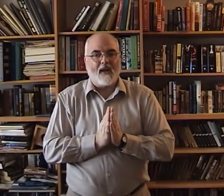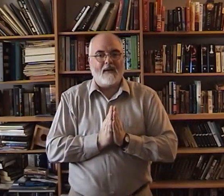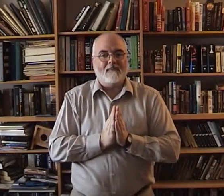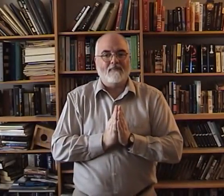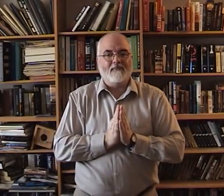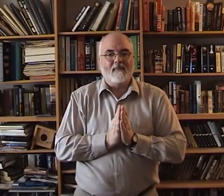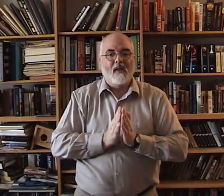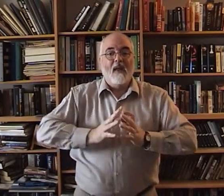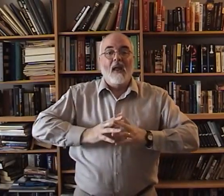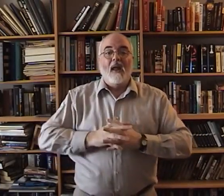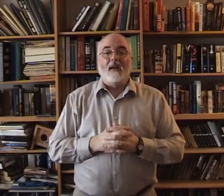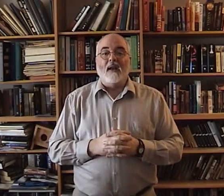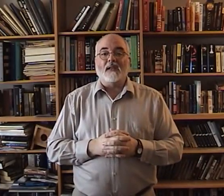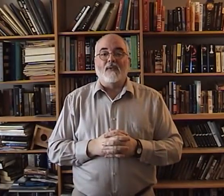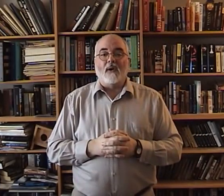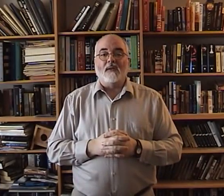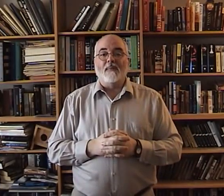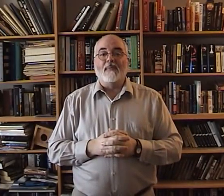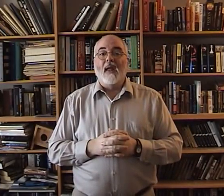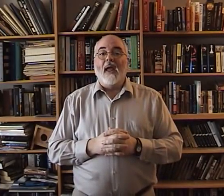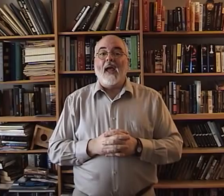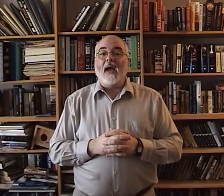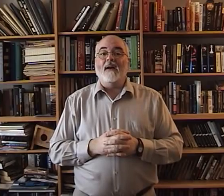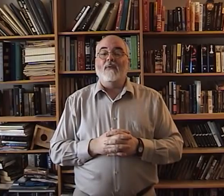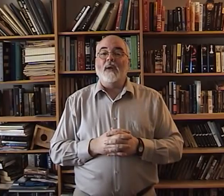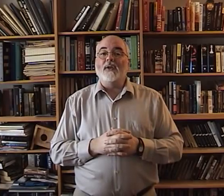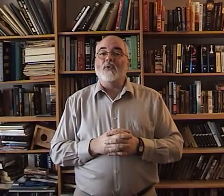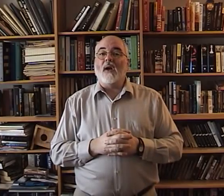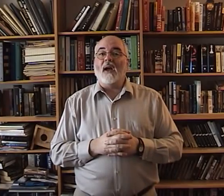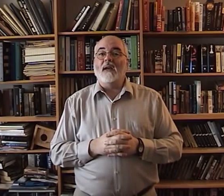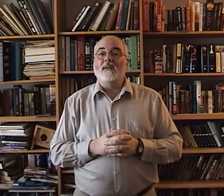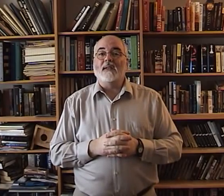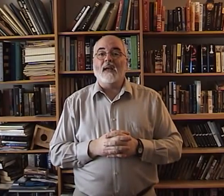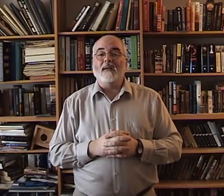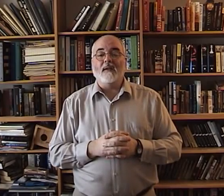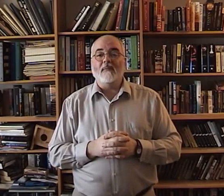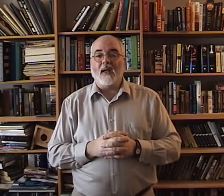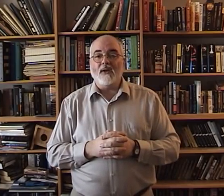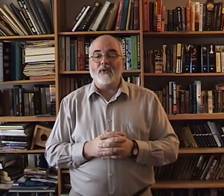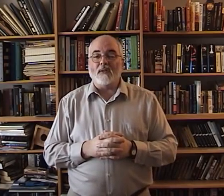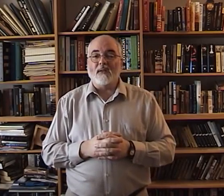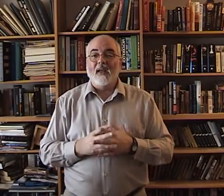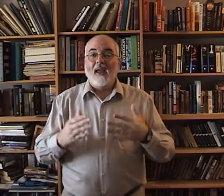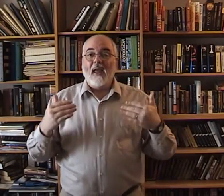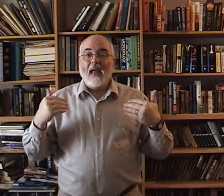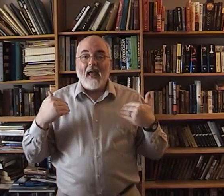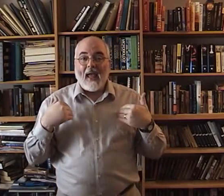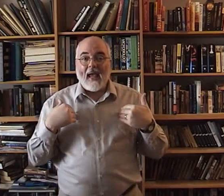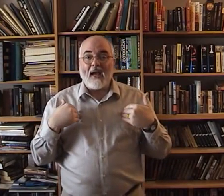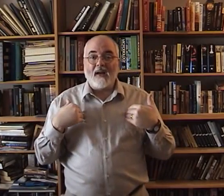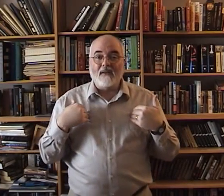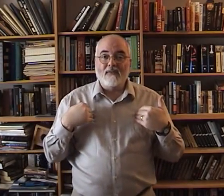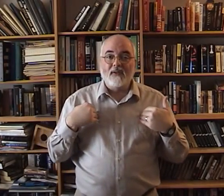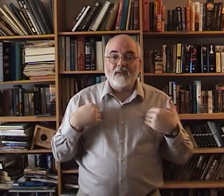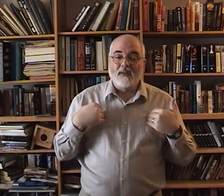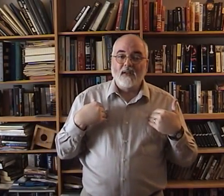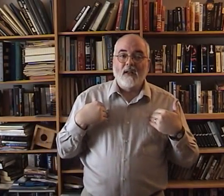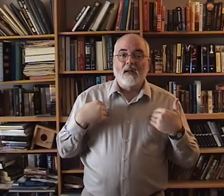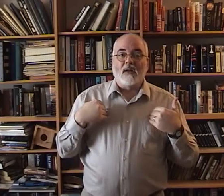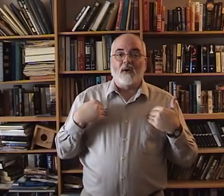it? Next verse. Have we trials and temptations? Have. All